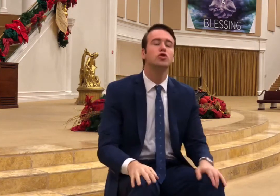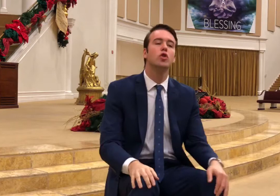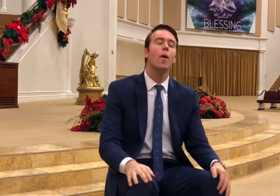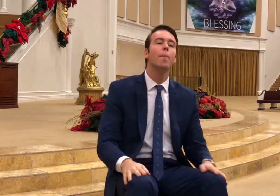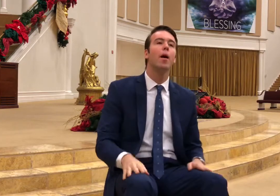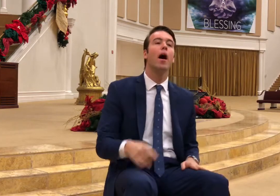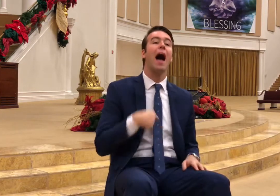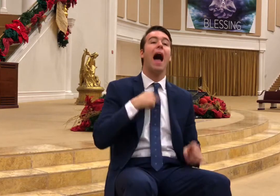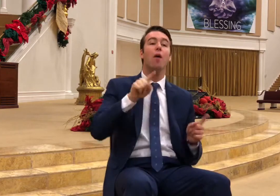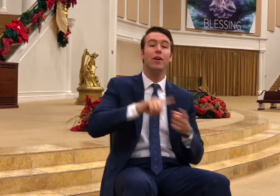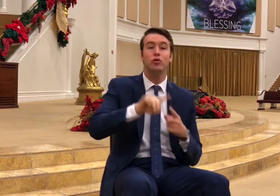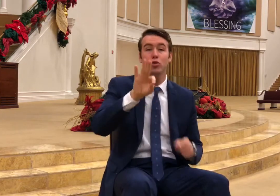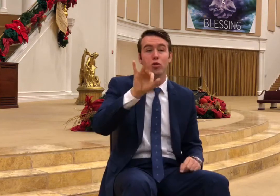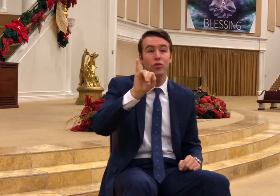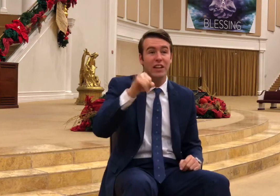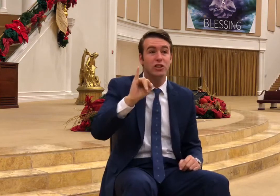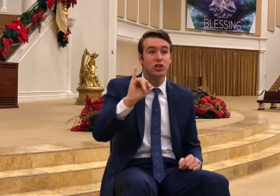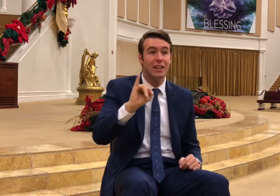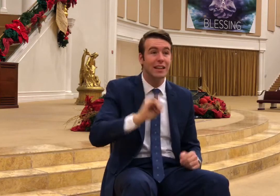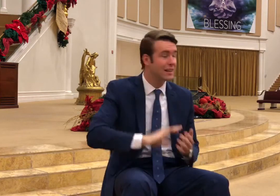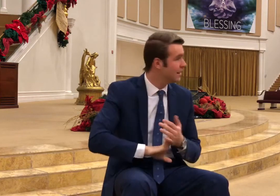Until I went to Fiji.